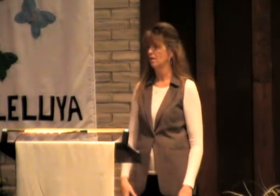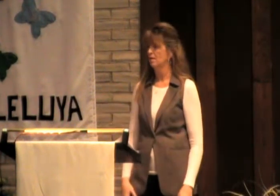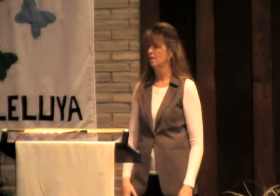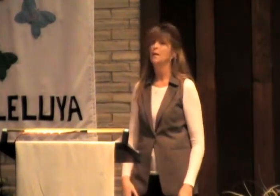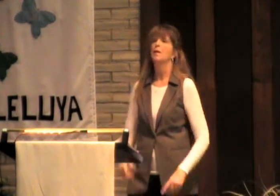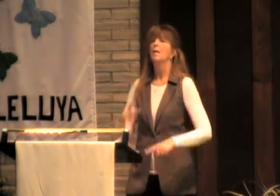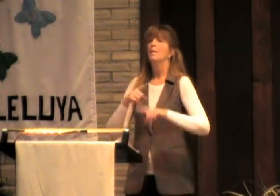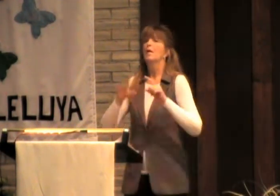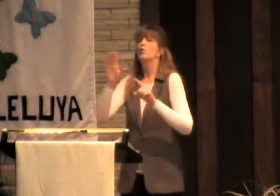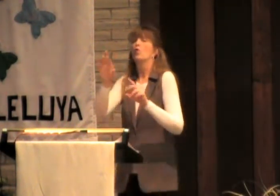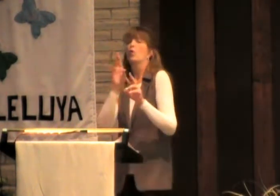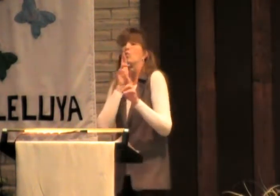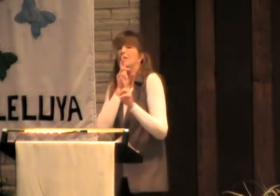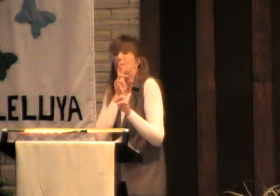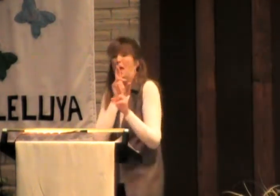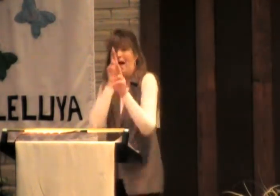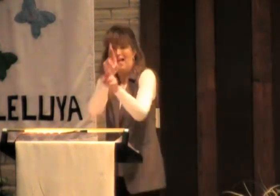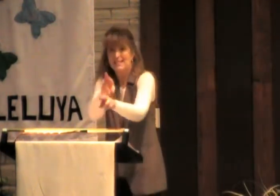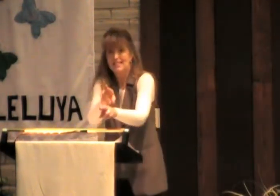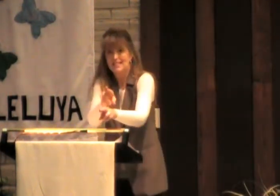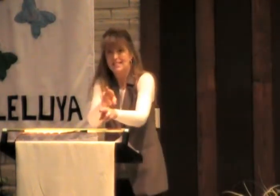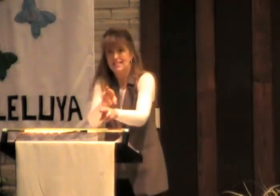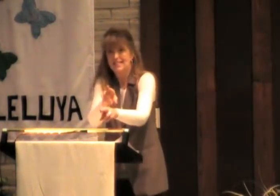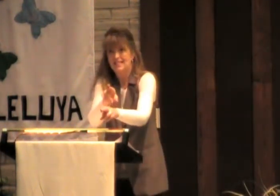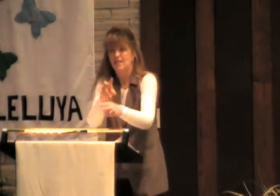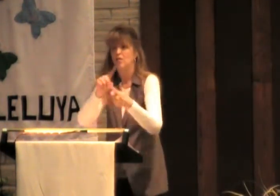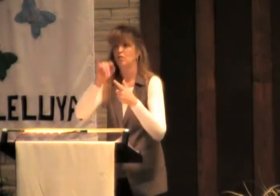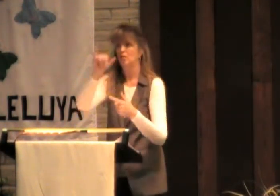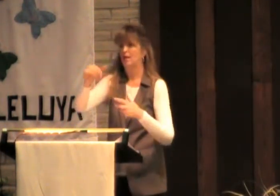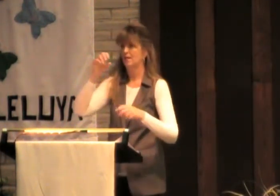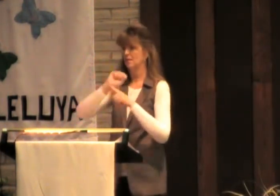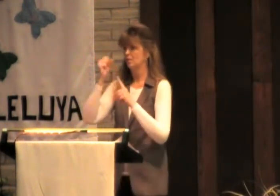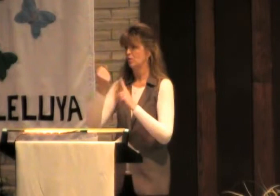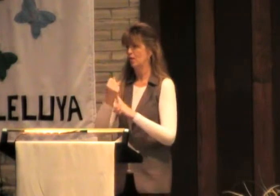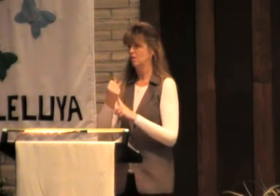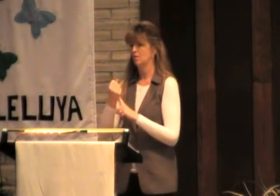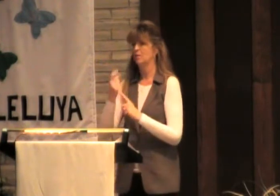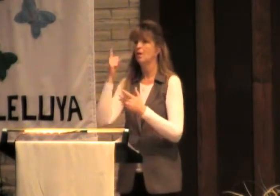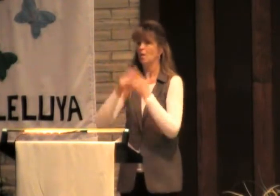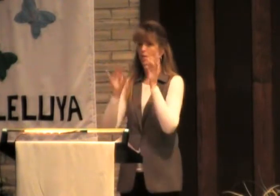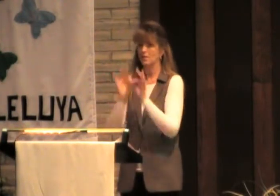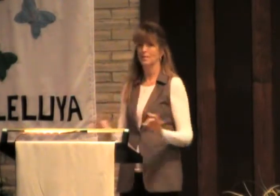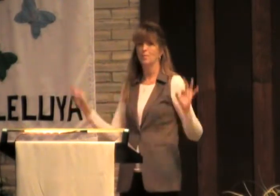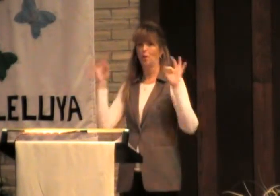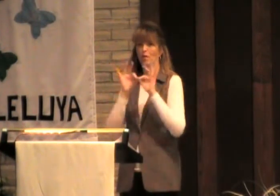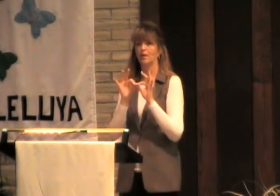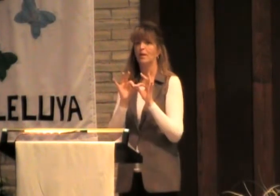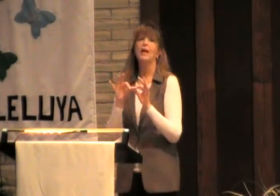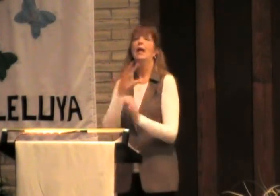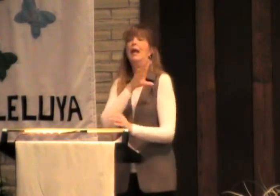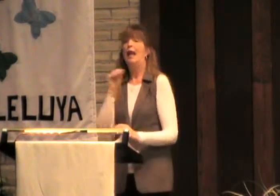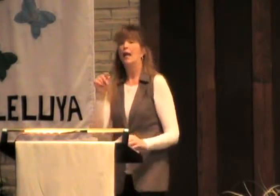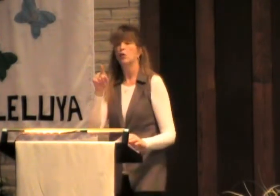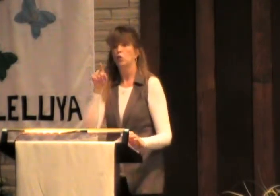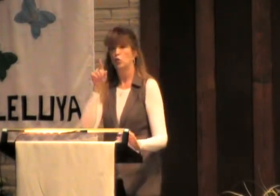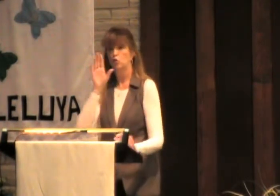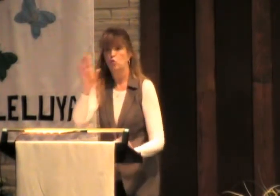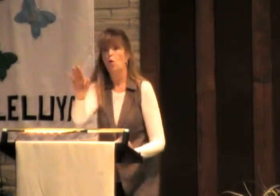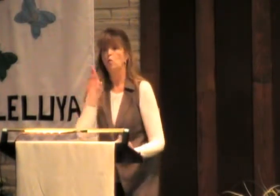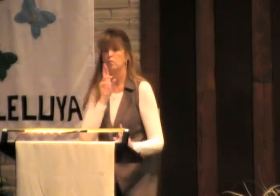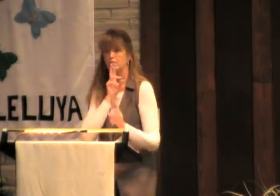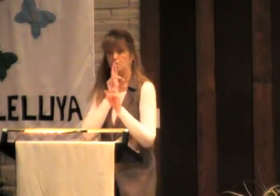true. It's difficult. But your response to that situation, what's